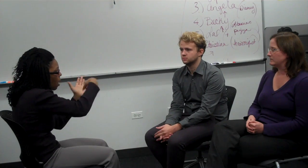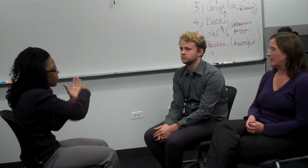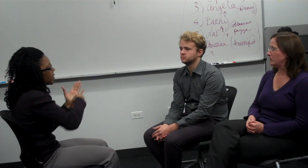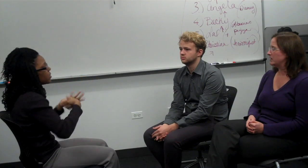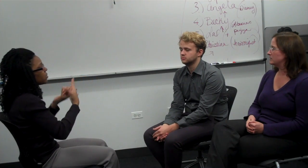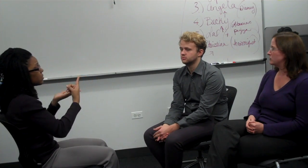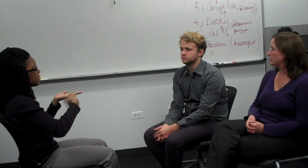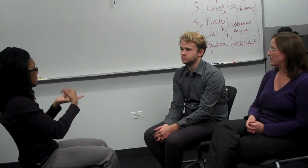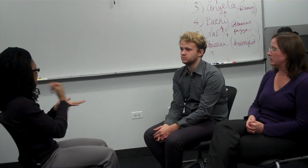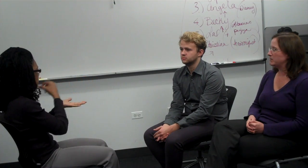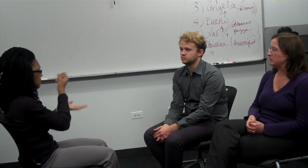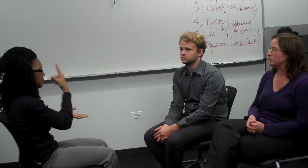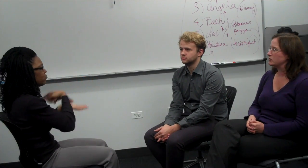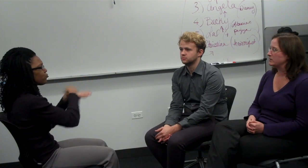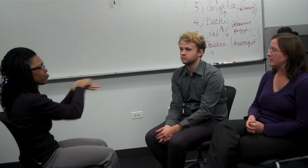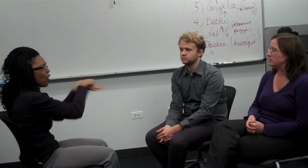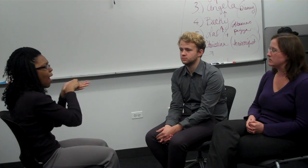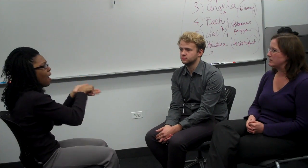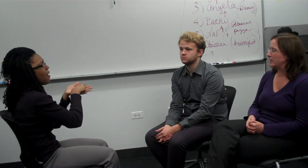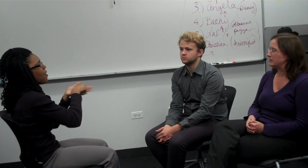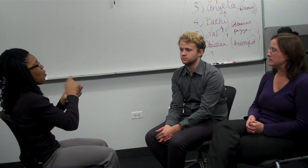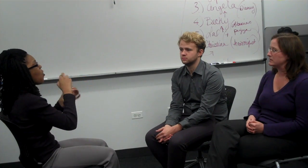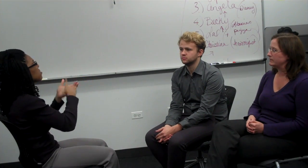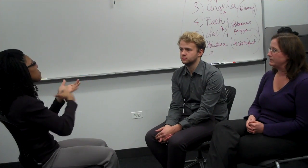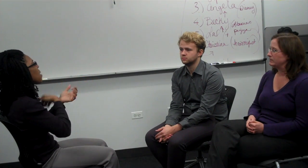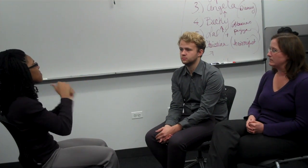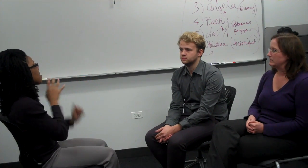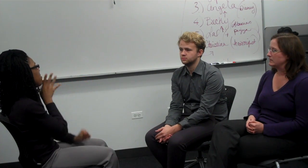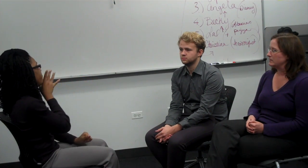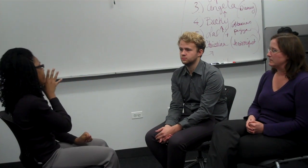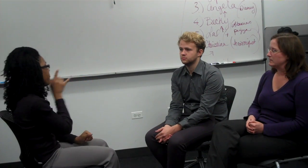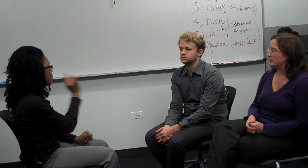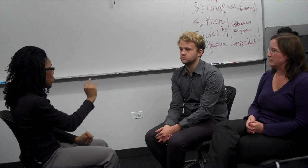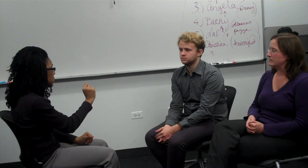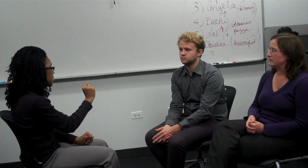I want to be able to show them how to use their hands.